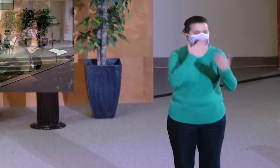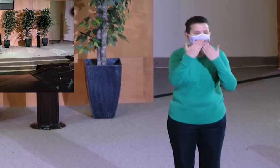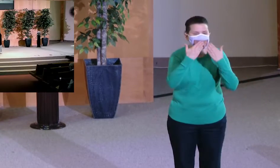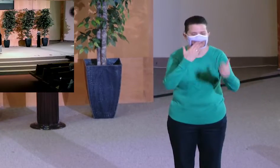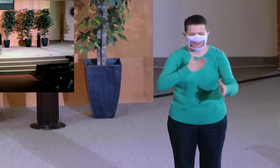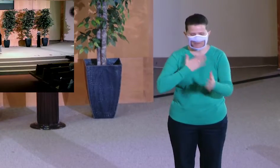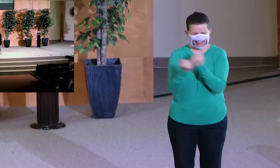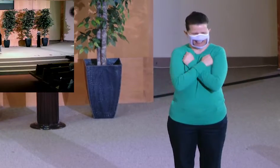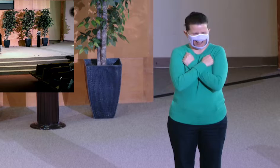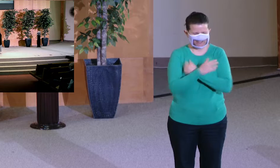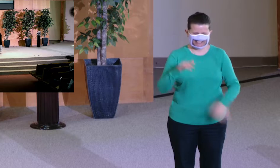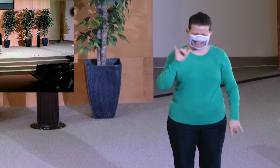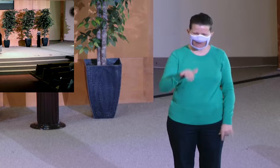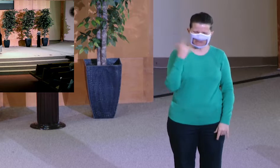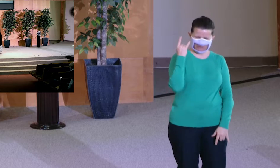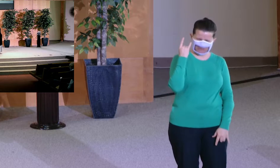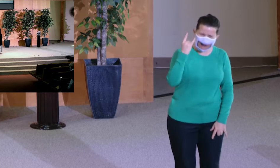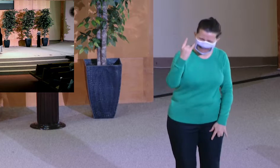That was rocking.